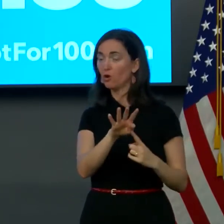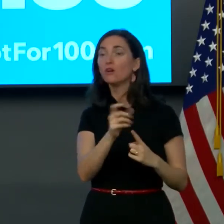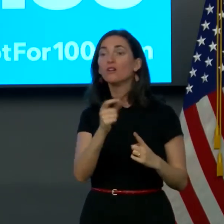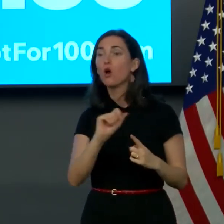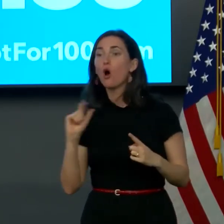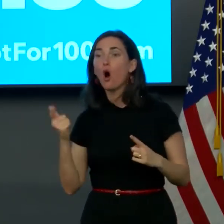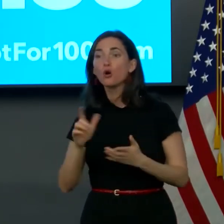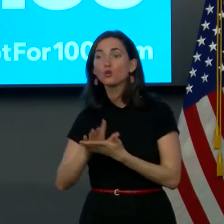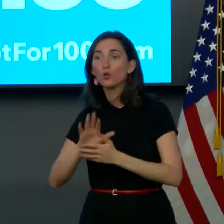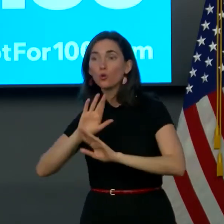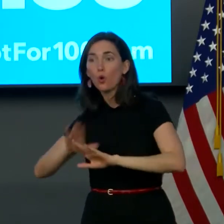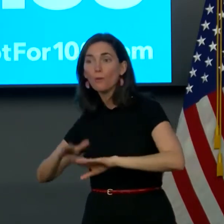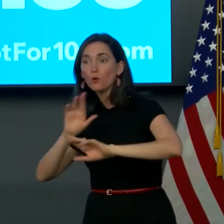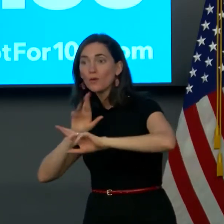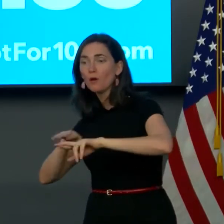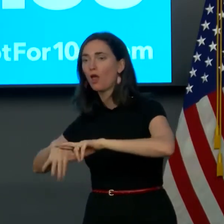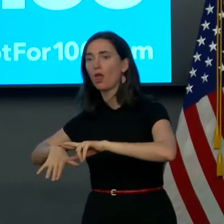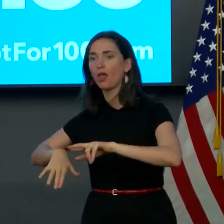schools reporting.